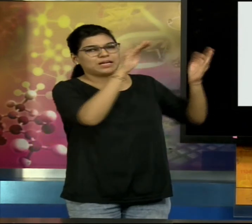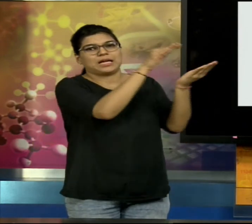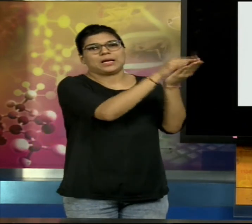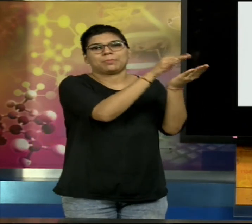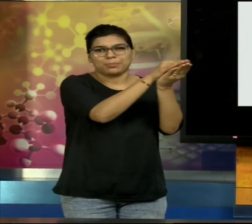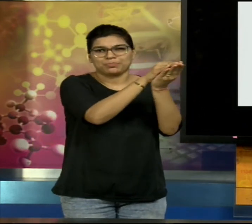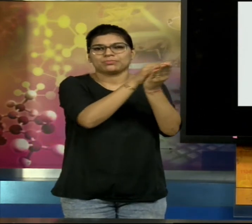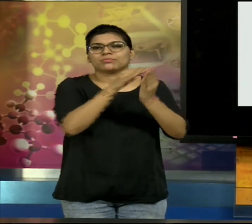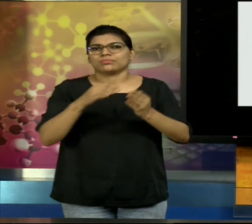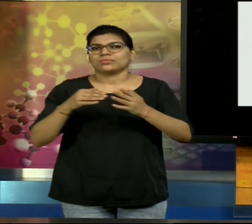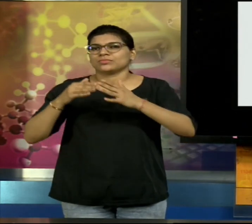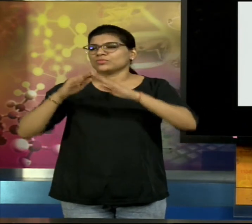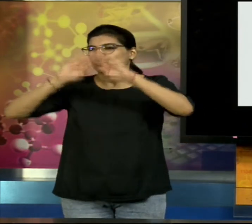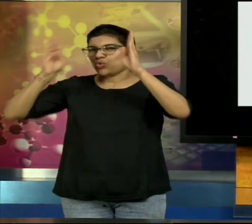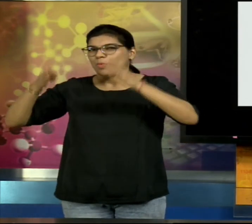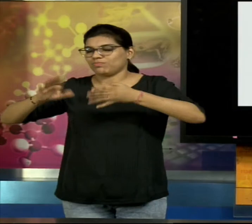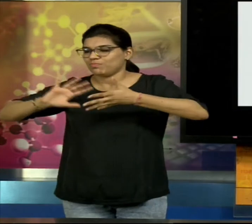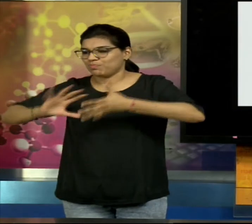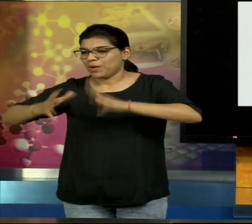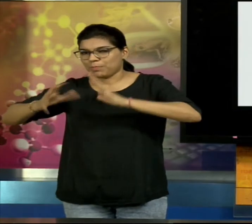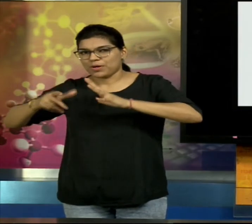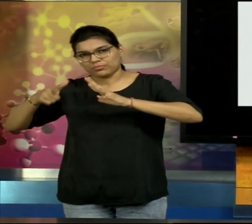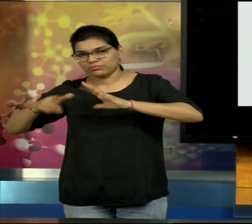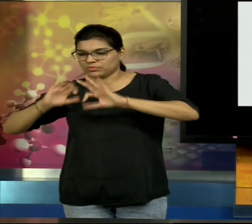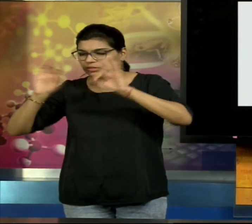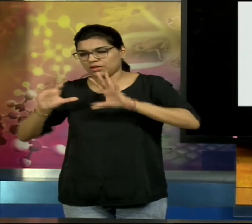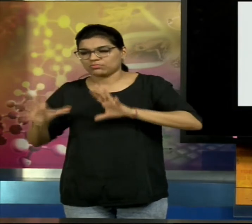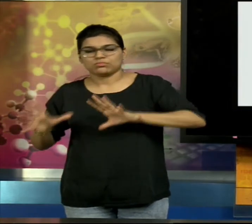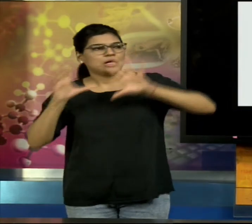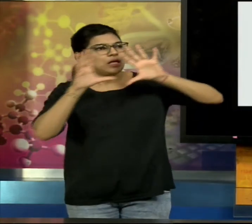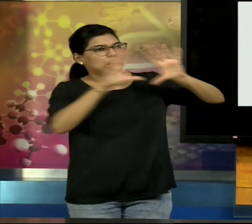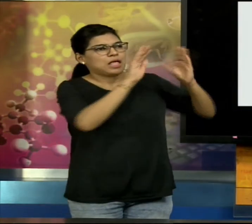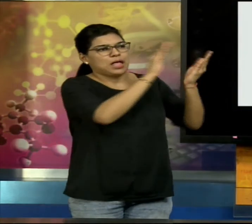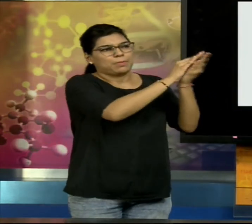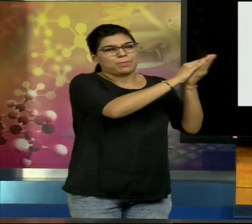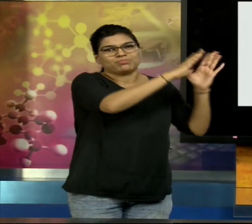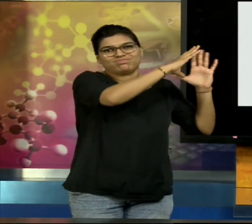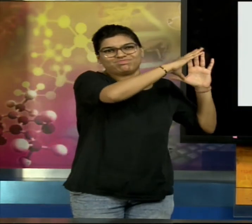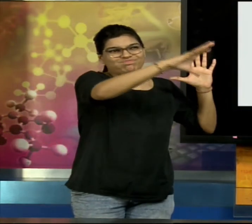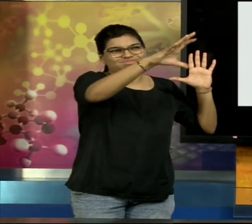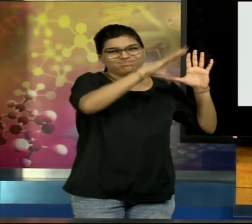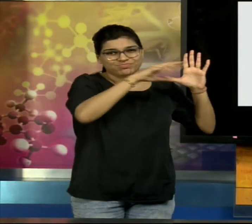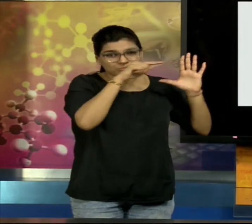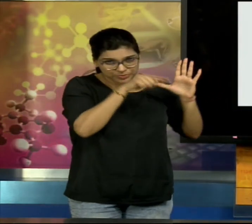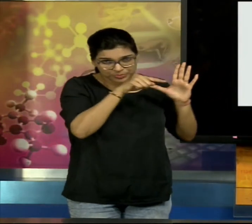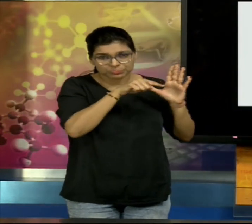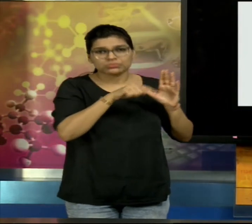These are the places, these are those markets where we keep